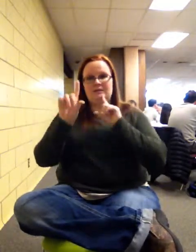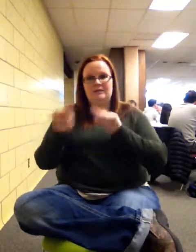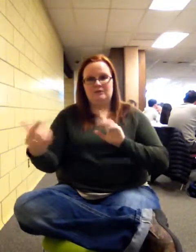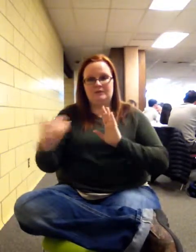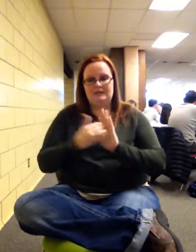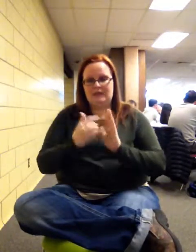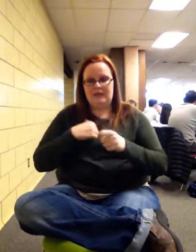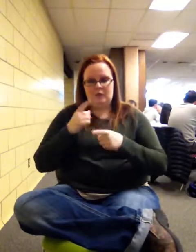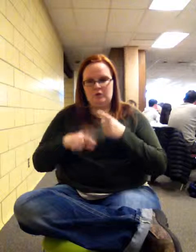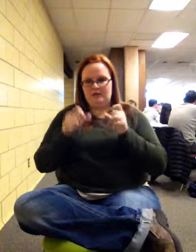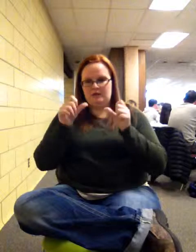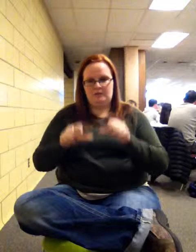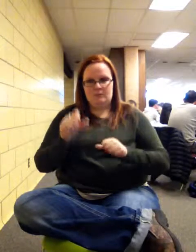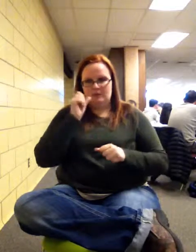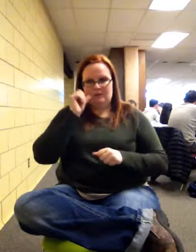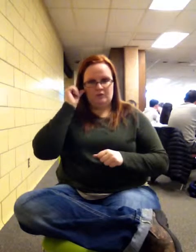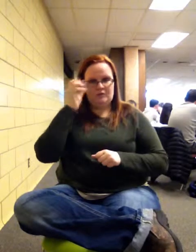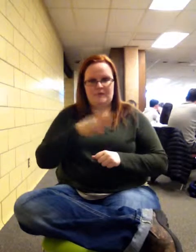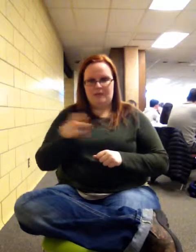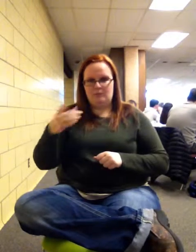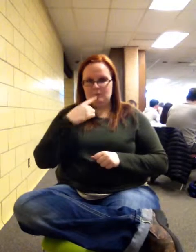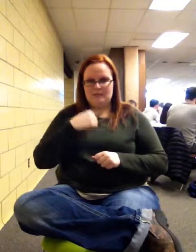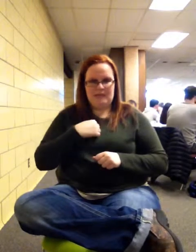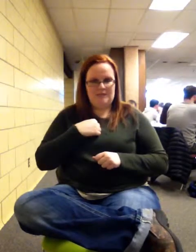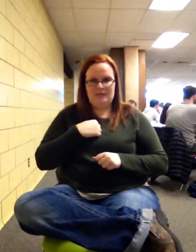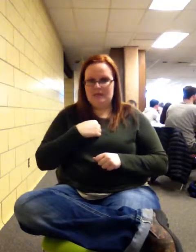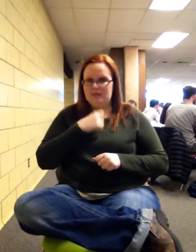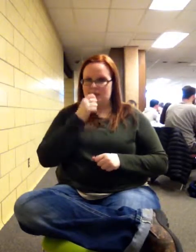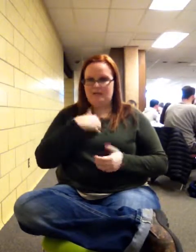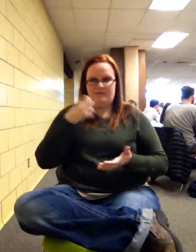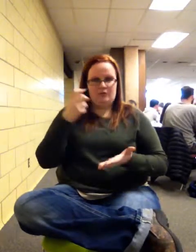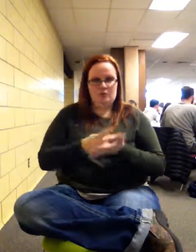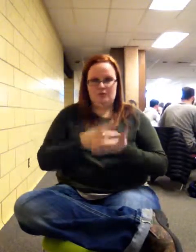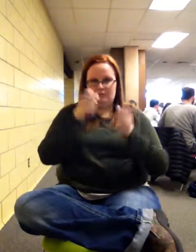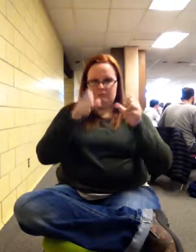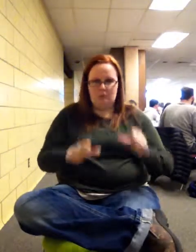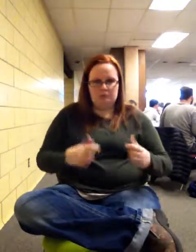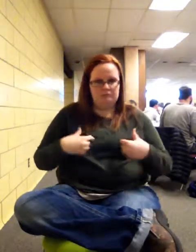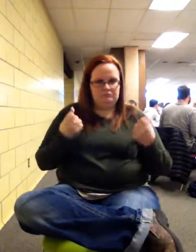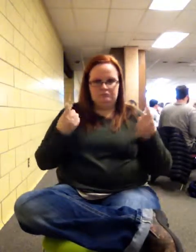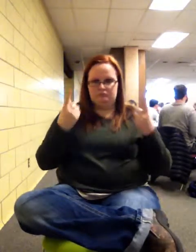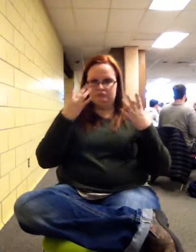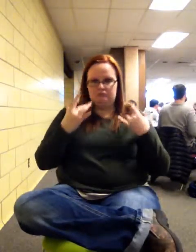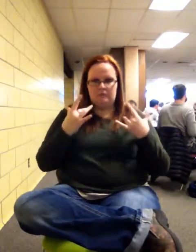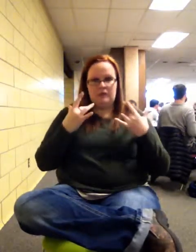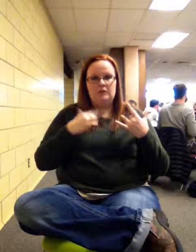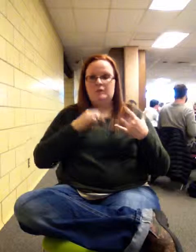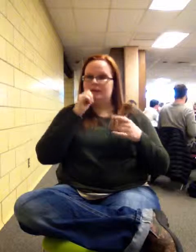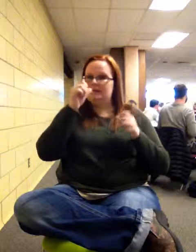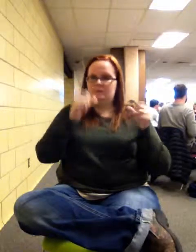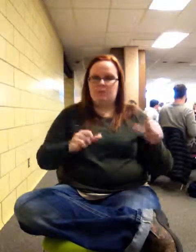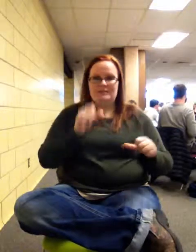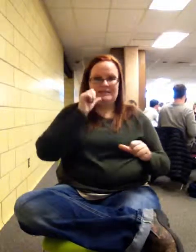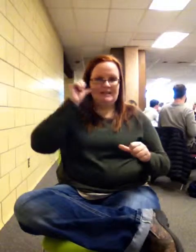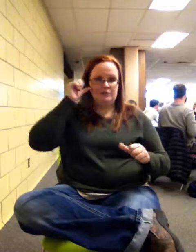it to post yesterday. Blackboard was telling me that I didn't have the authority to post. I don't know why. So I didn't get them posted yesterday. I tried this morning. It let